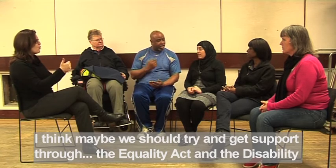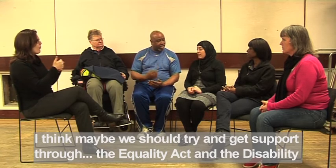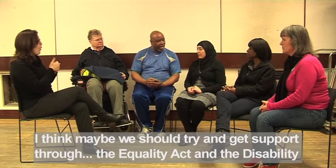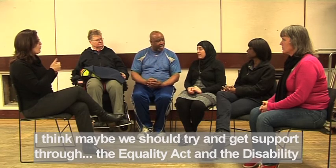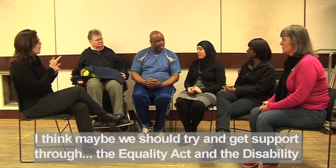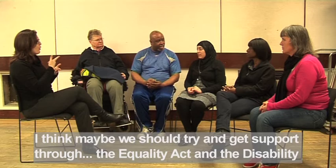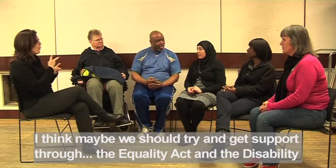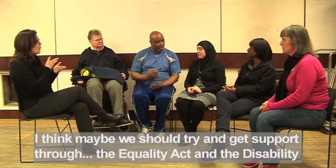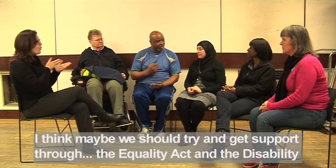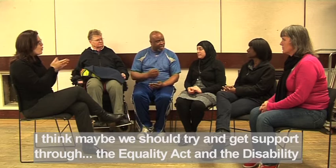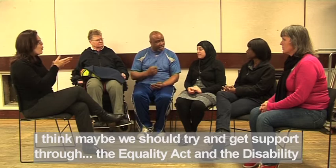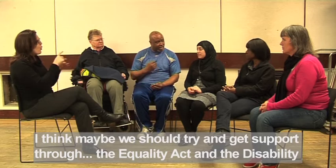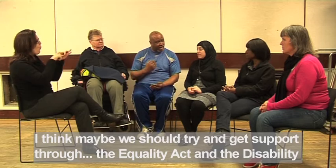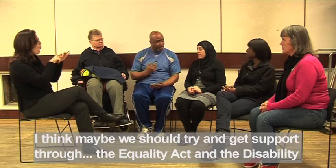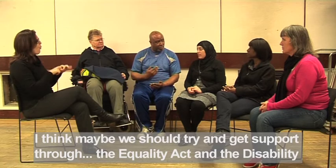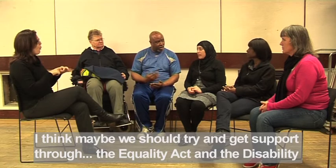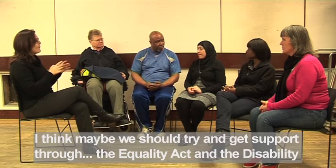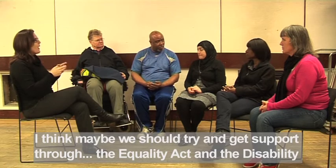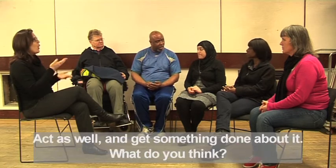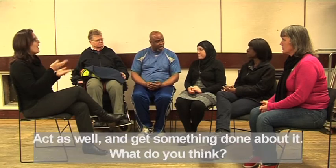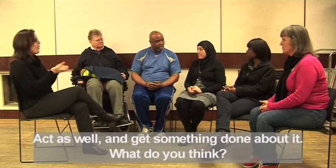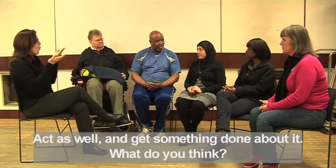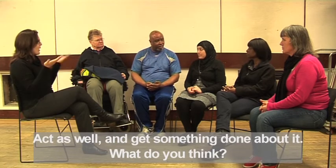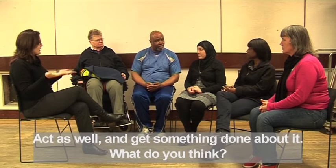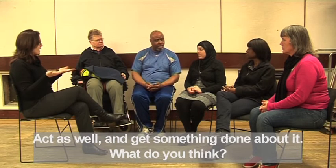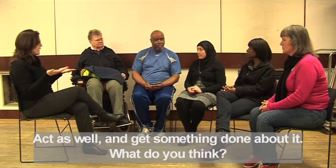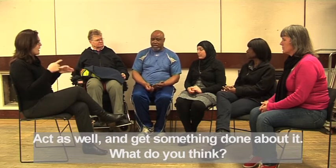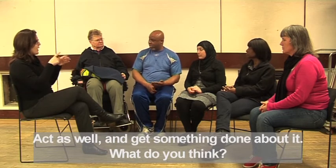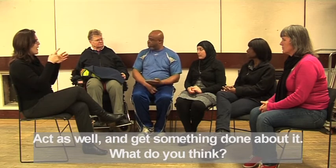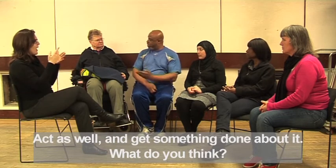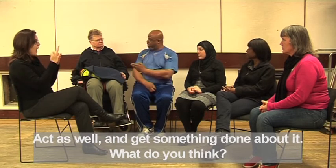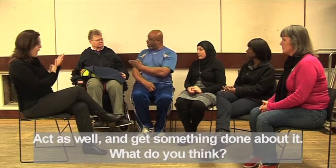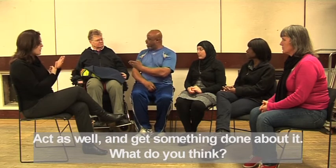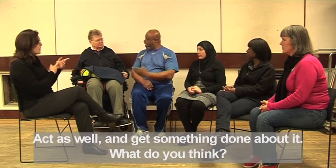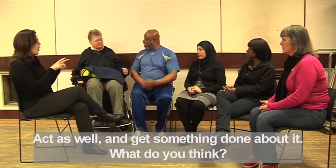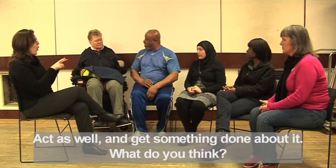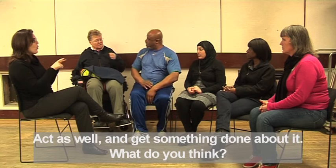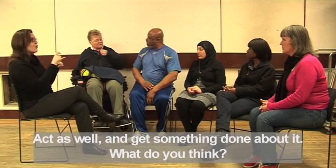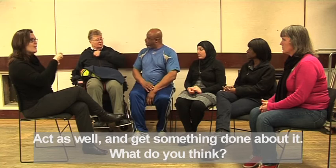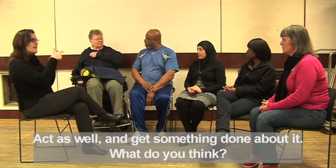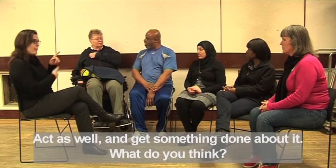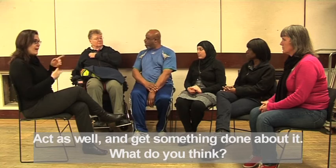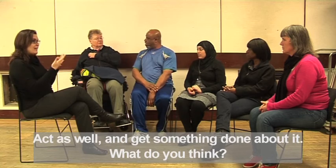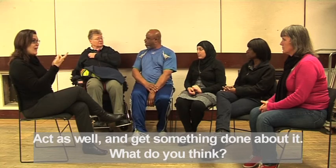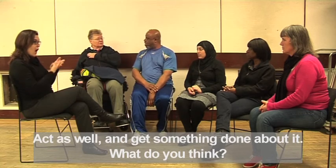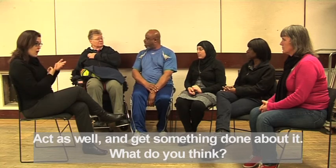Equality Act and the Disability Act as well, and get something done about it. What do you think? Well, I think it's